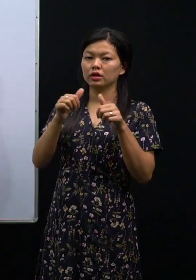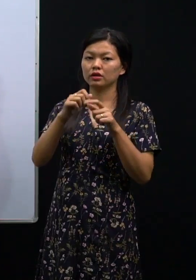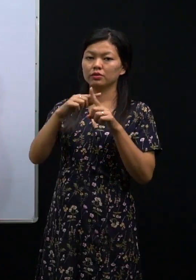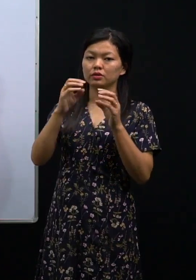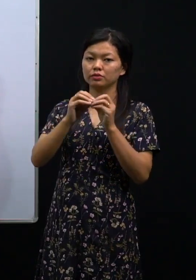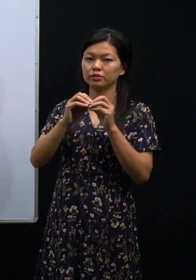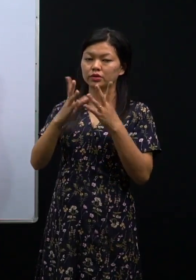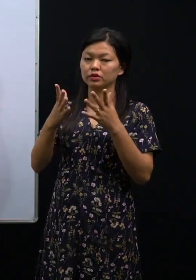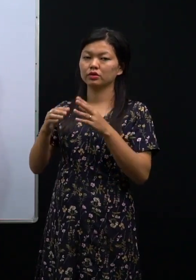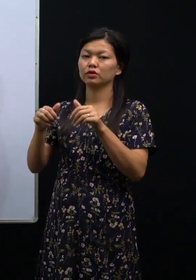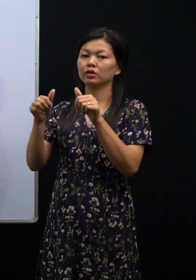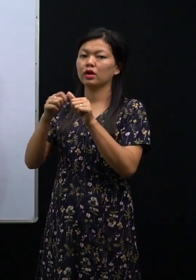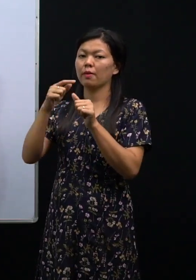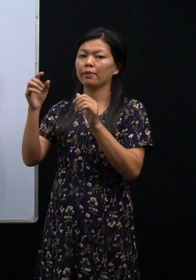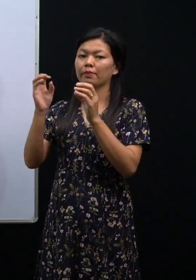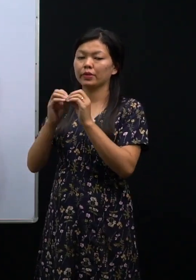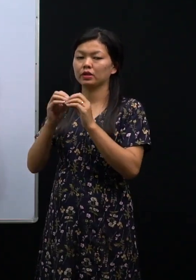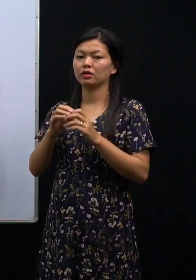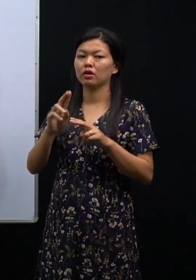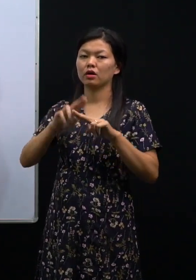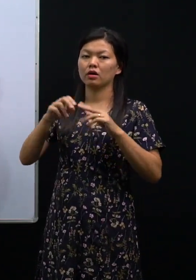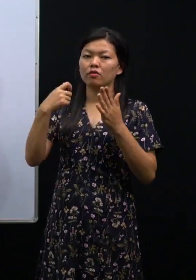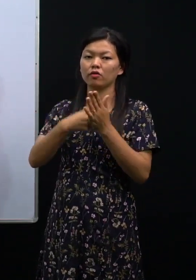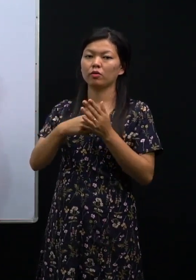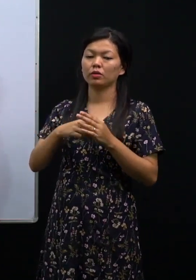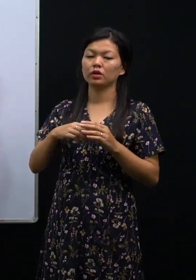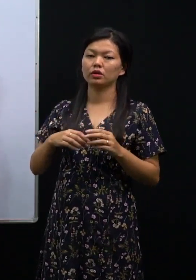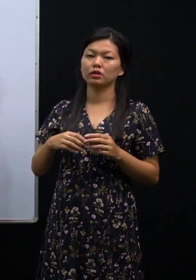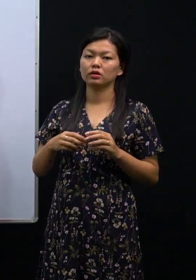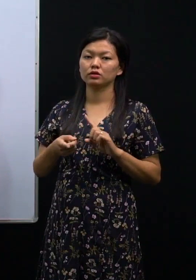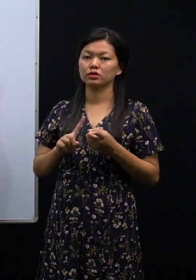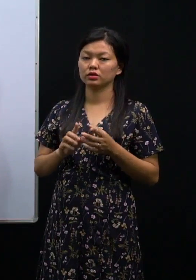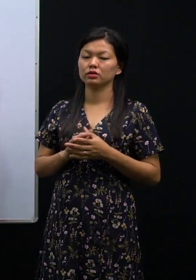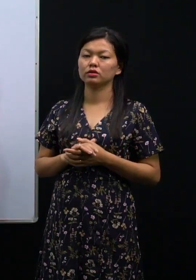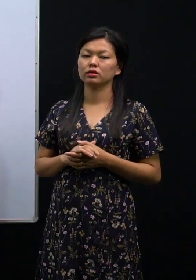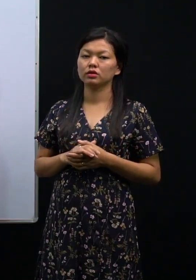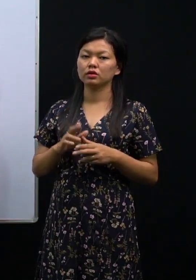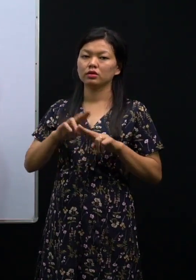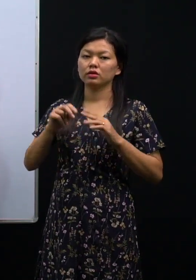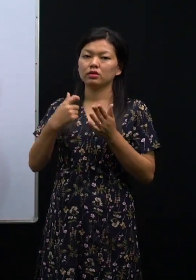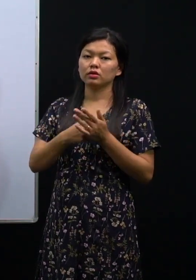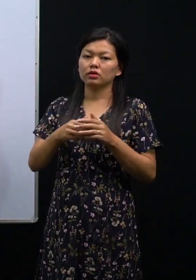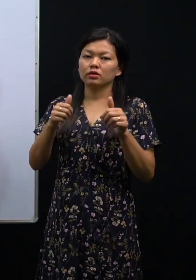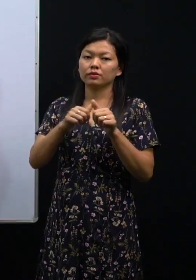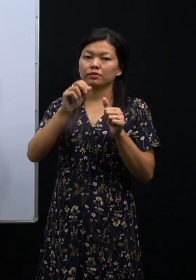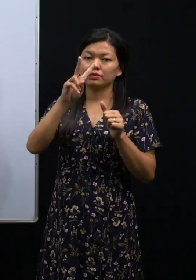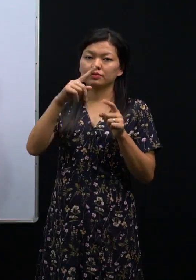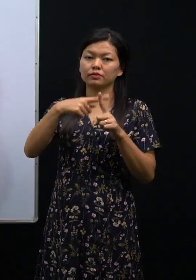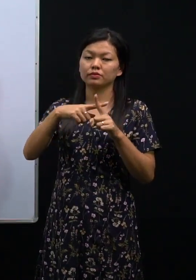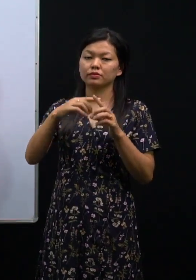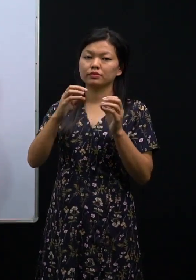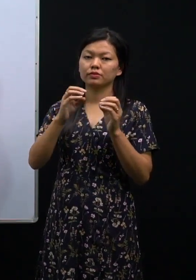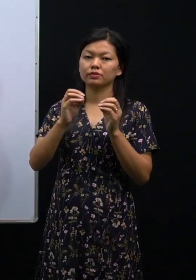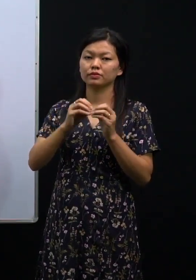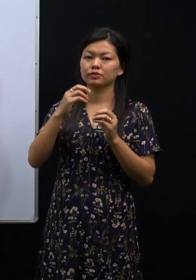A minus B. No more X plus A into X plus B. Here, A plus B into A minus B. What is the formula? A square minus B